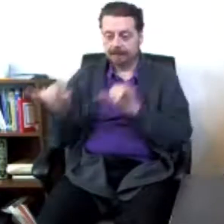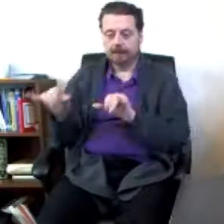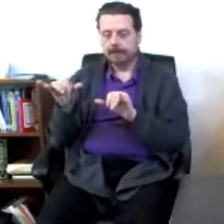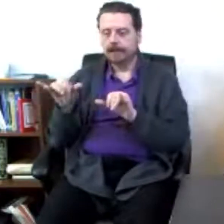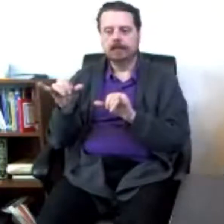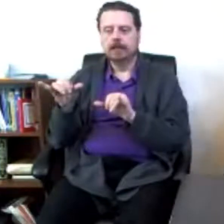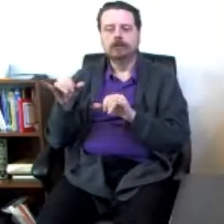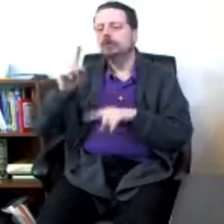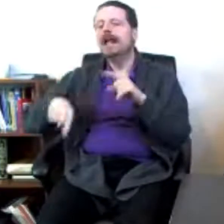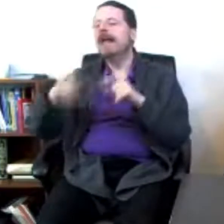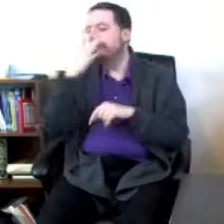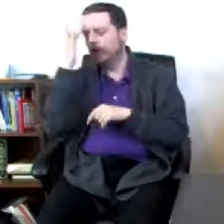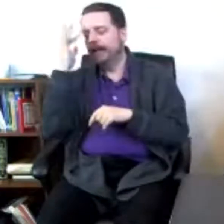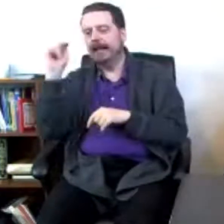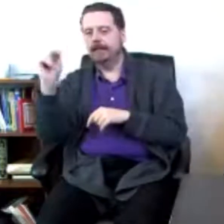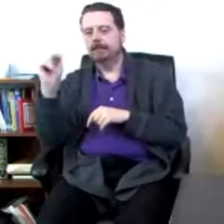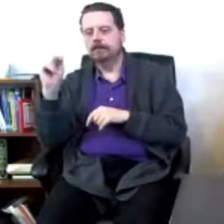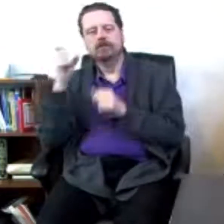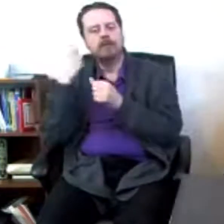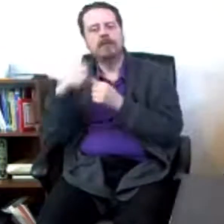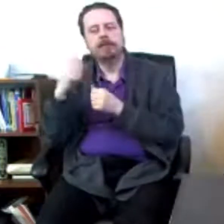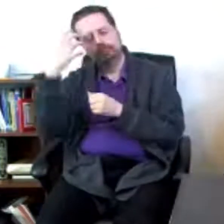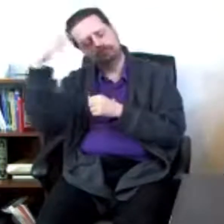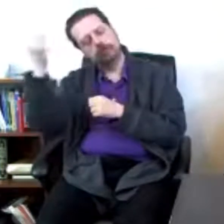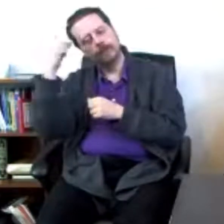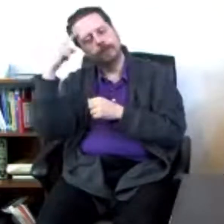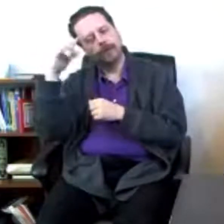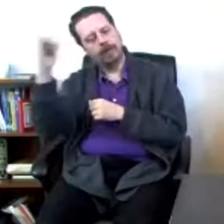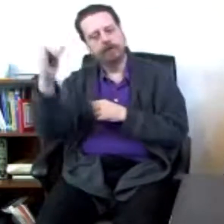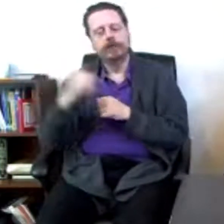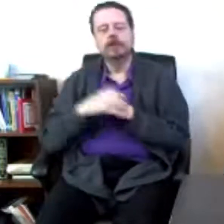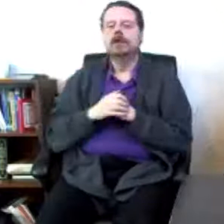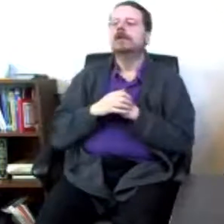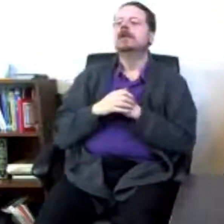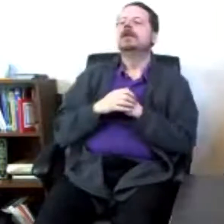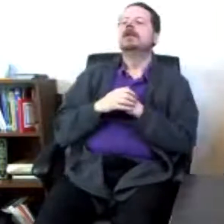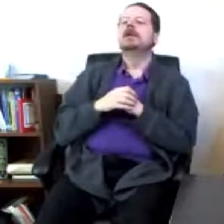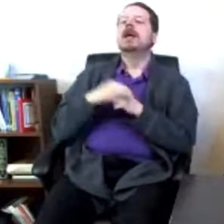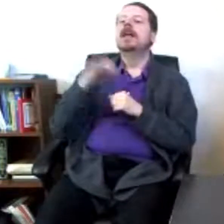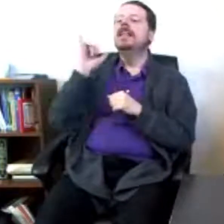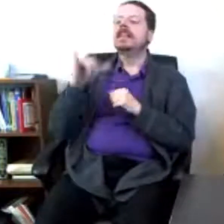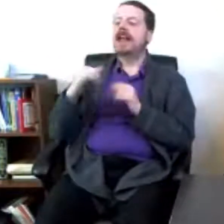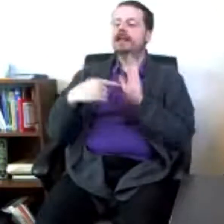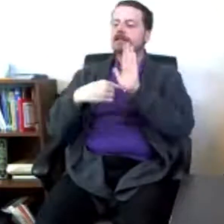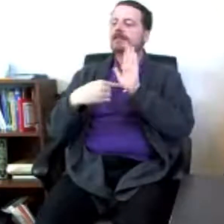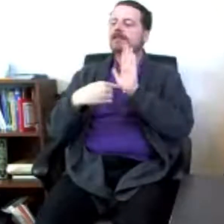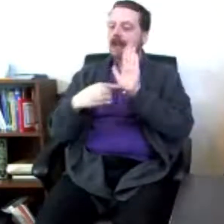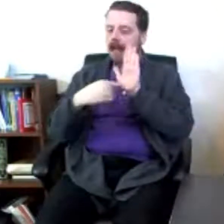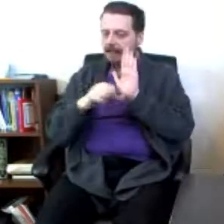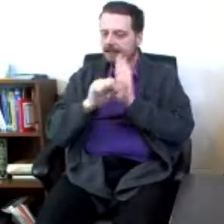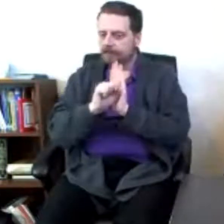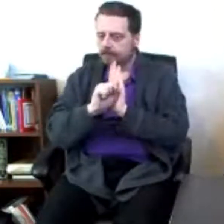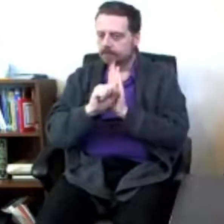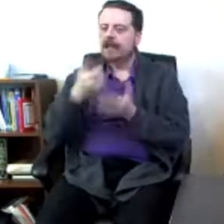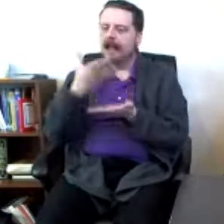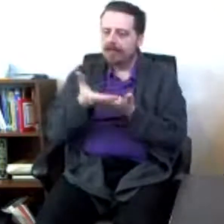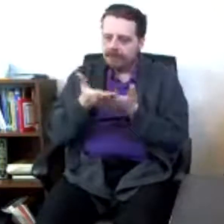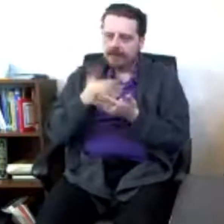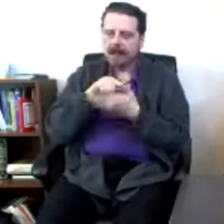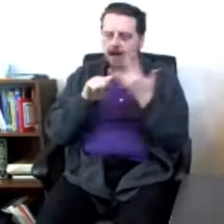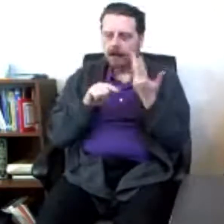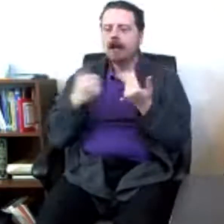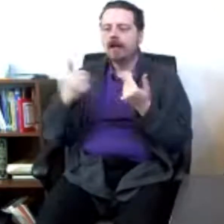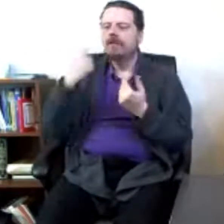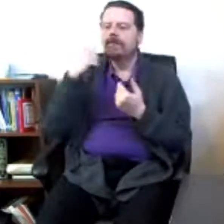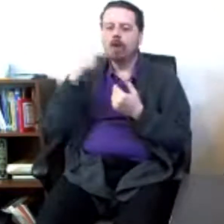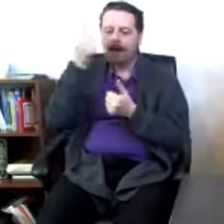be forgotten. And then it goes on to say, in this there are signs and evidence for